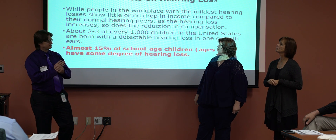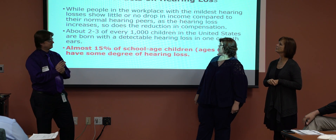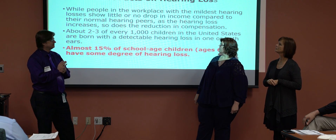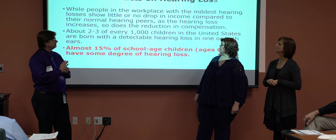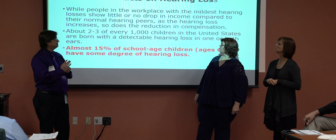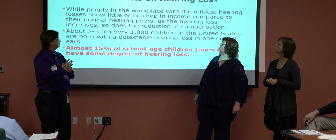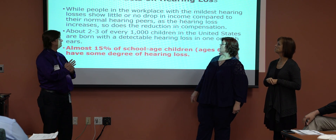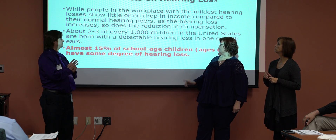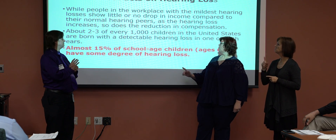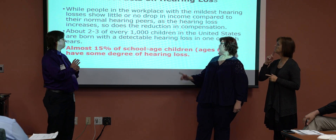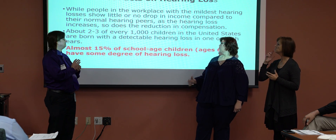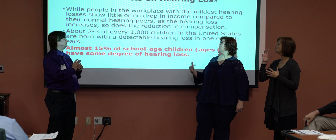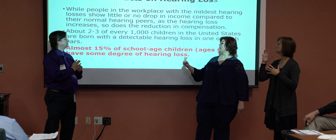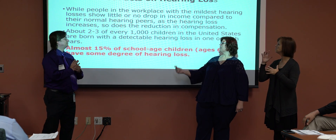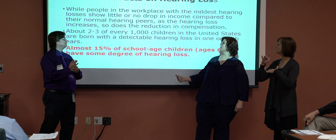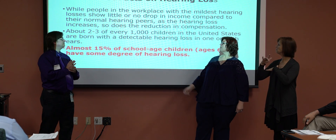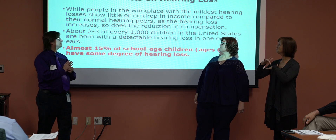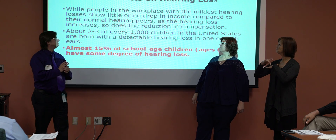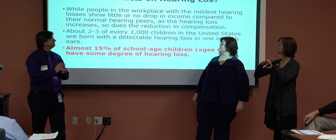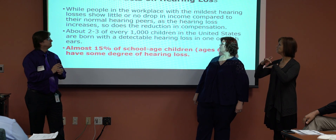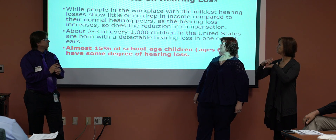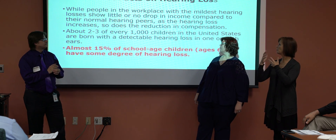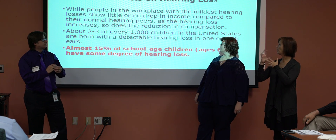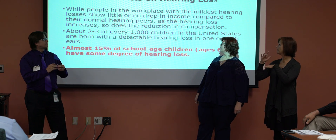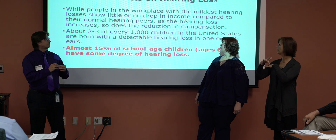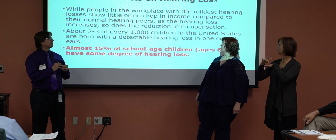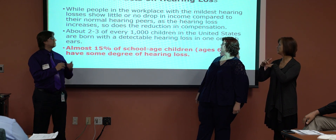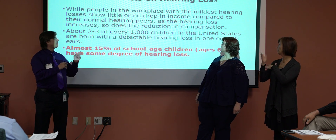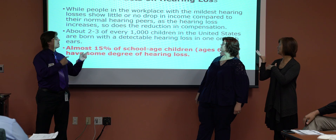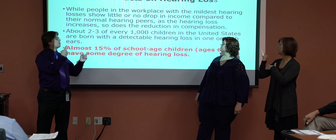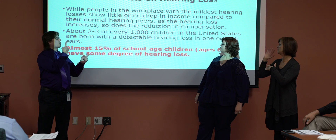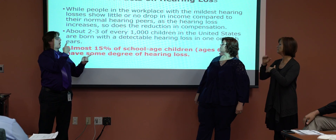I think we kind of covered this as well.